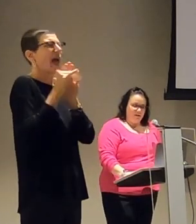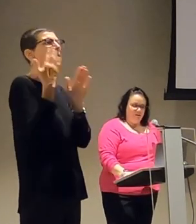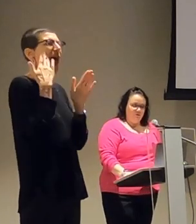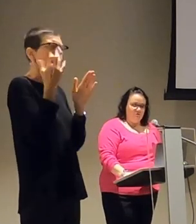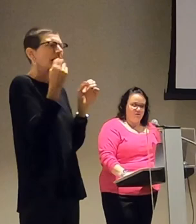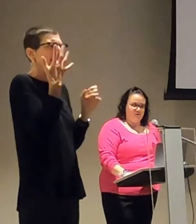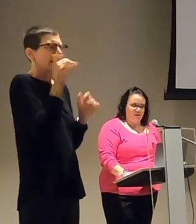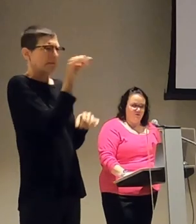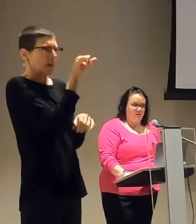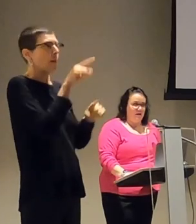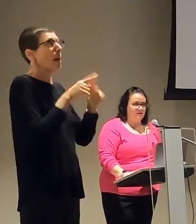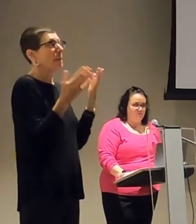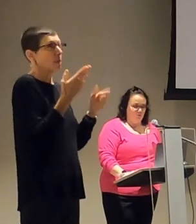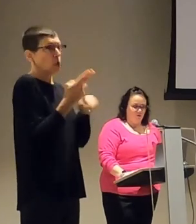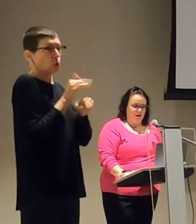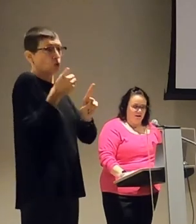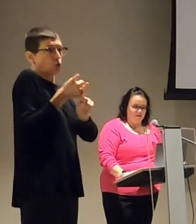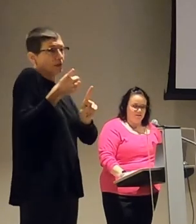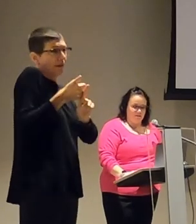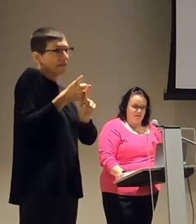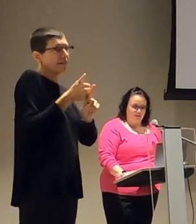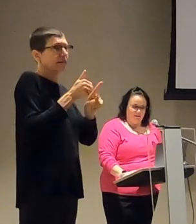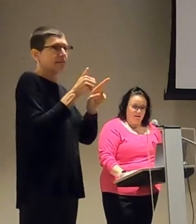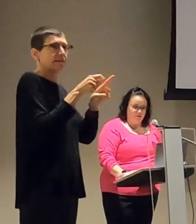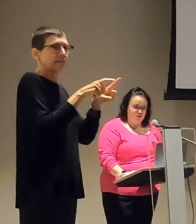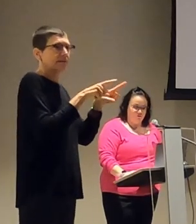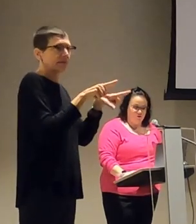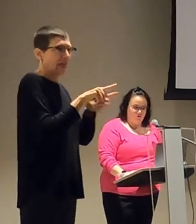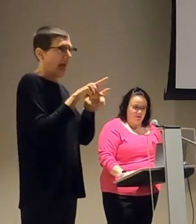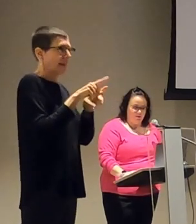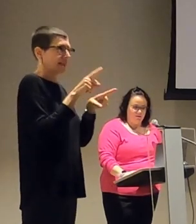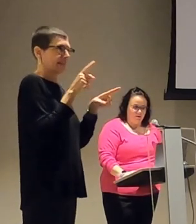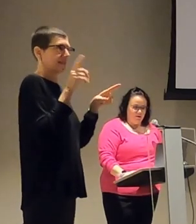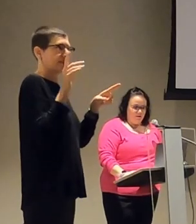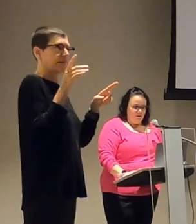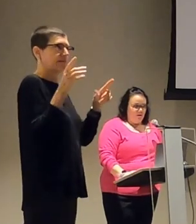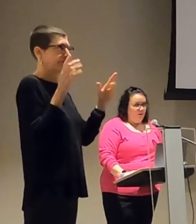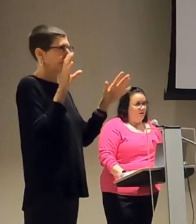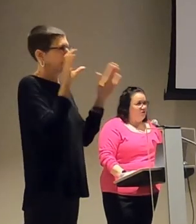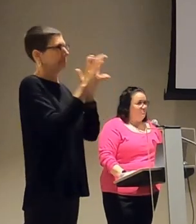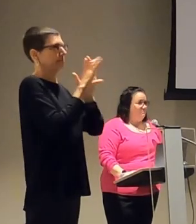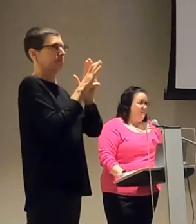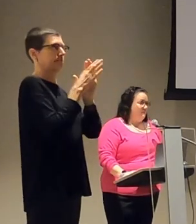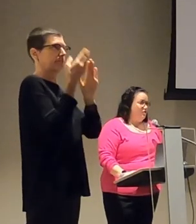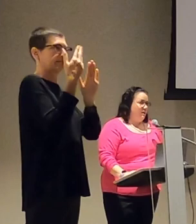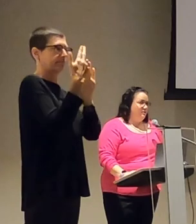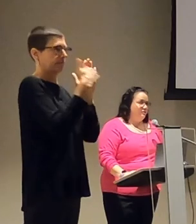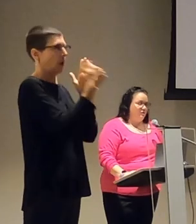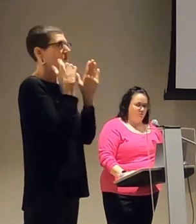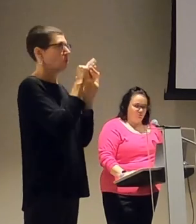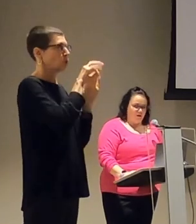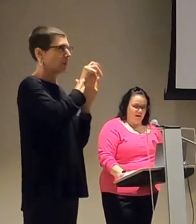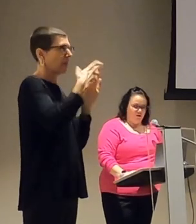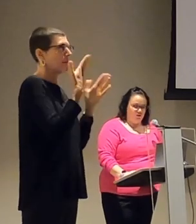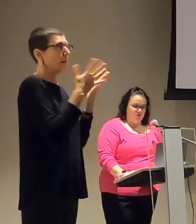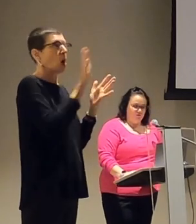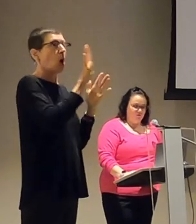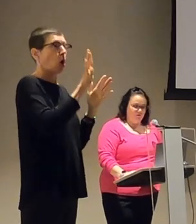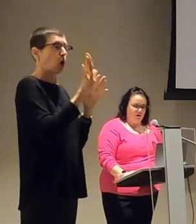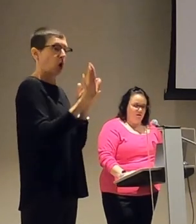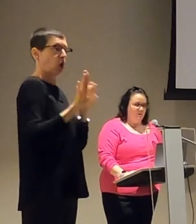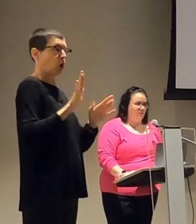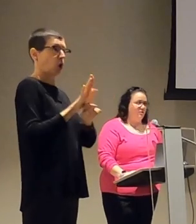But she may have used herself as the image for Judith, and she may have channeled her own